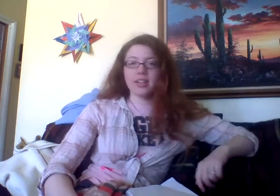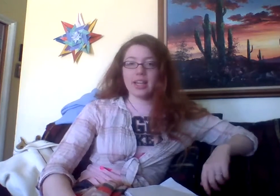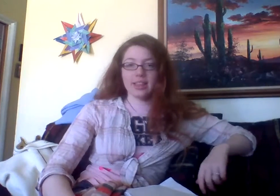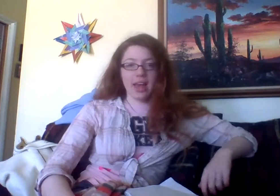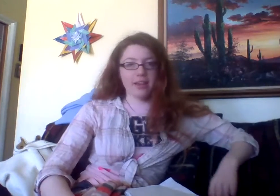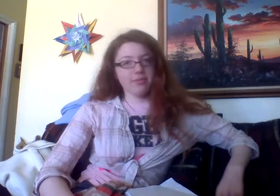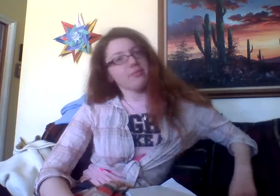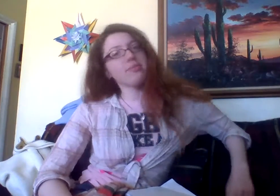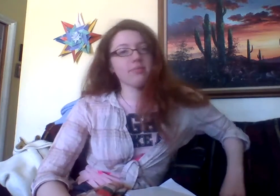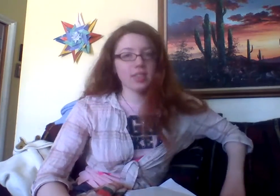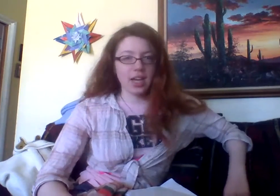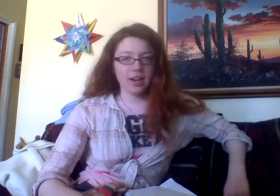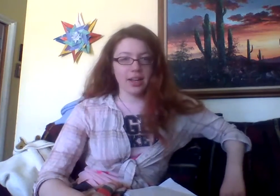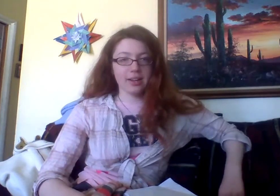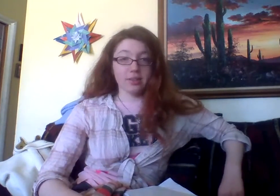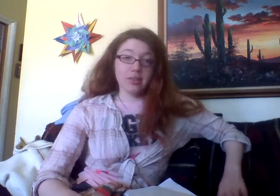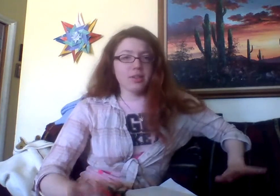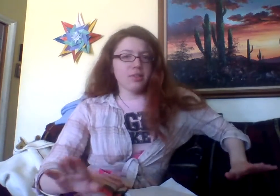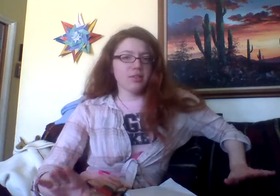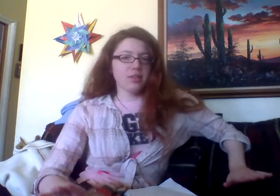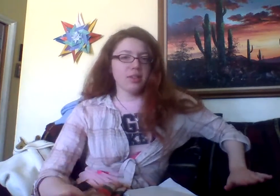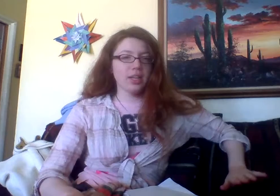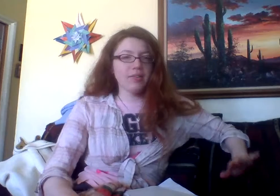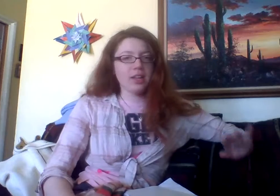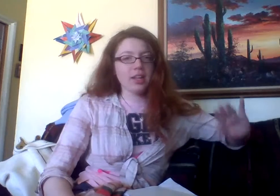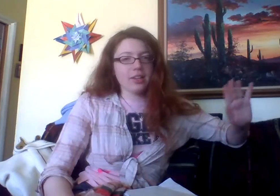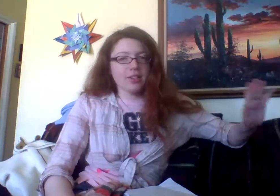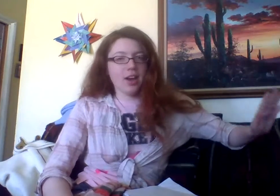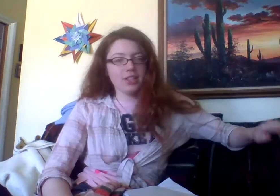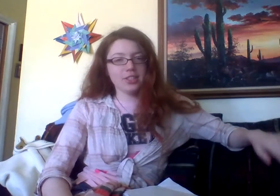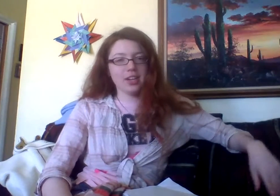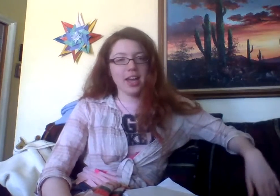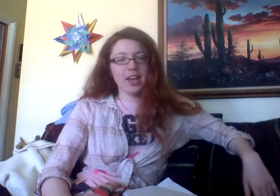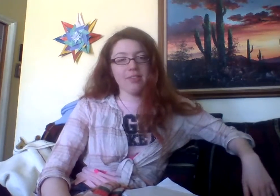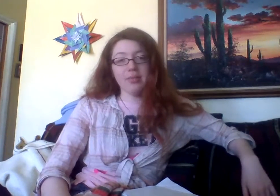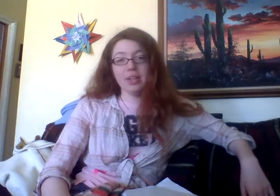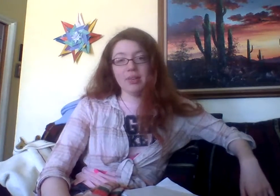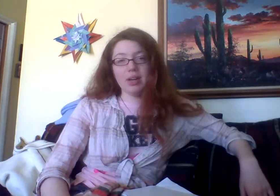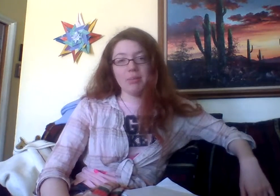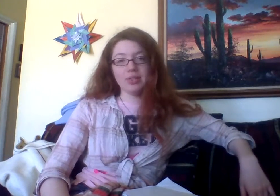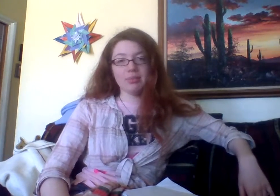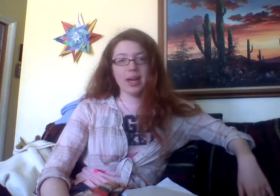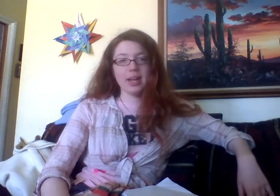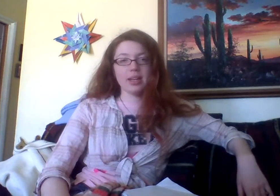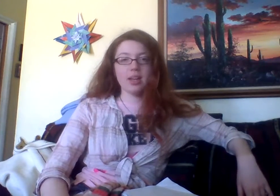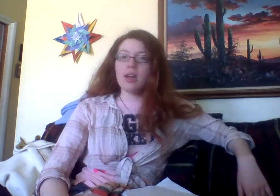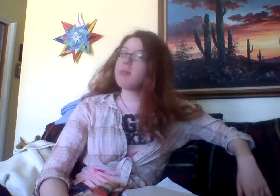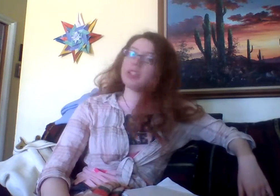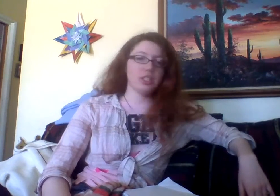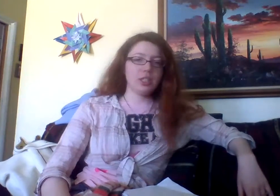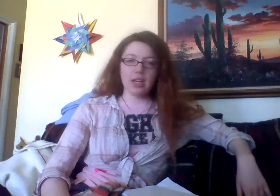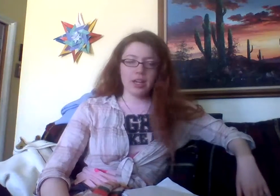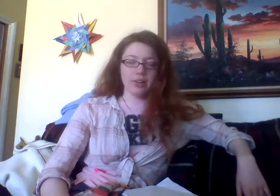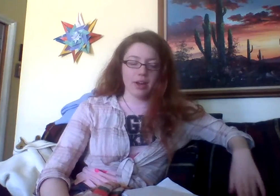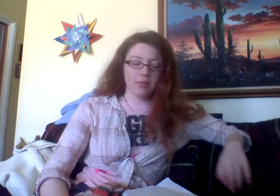Like that. Kind of like, you can even kind of like toss your head if you really want to be dramatic, but just shaking your head